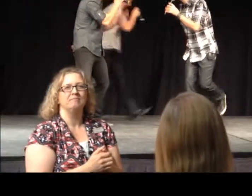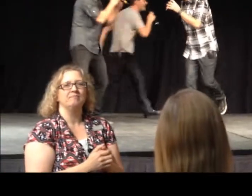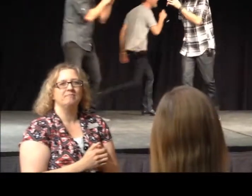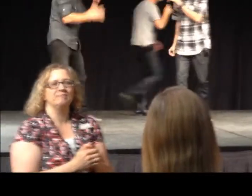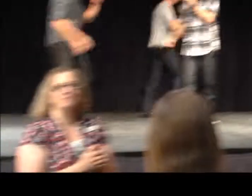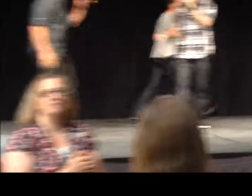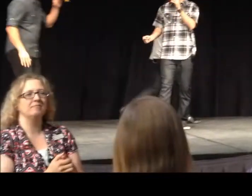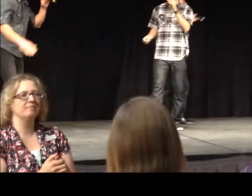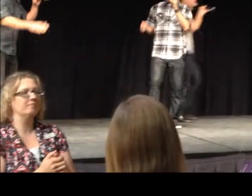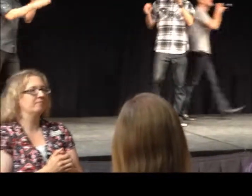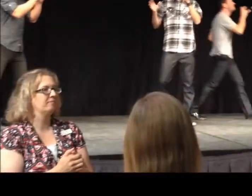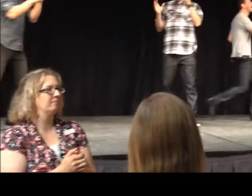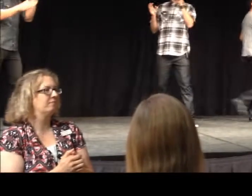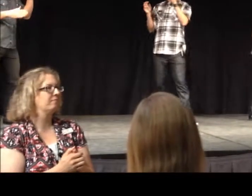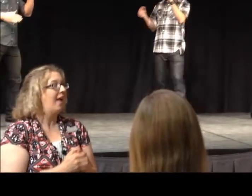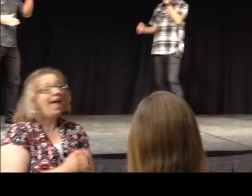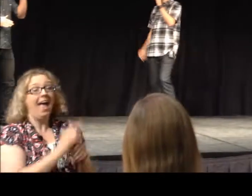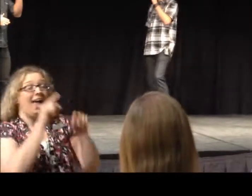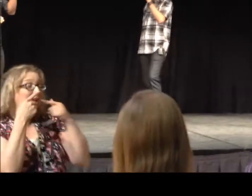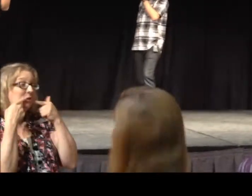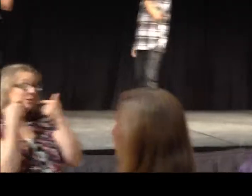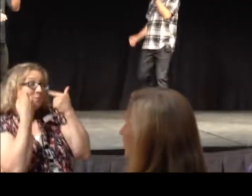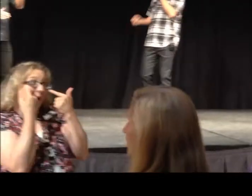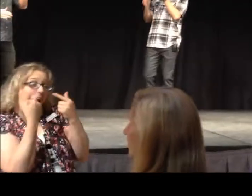And with your smile